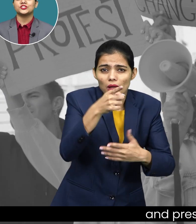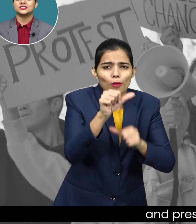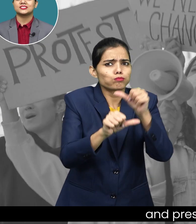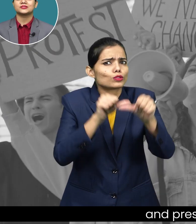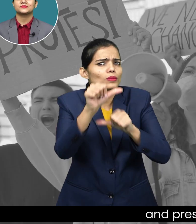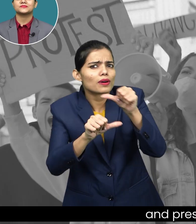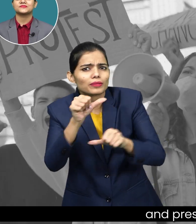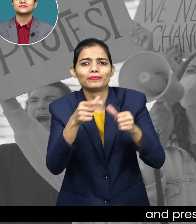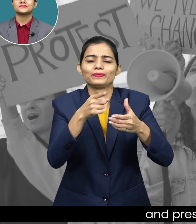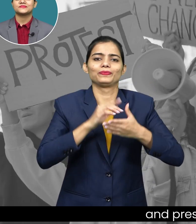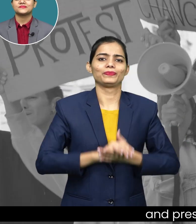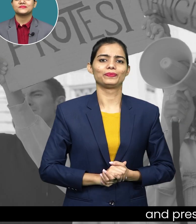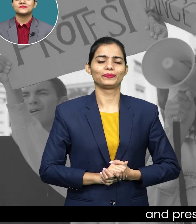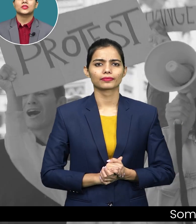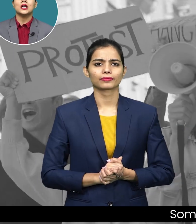these regions.